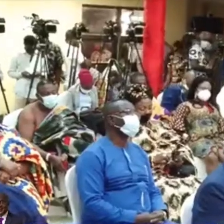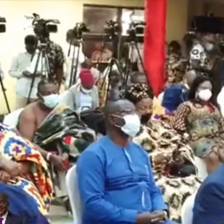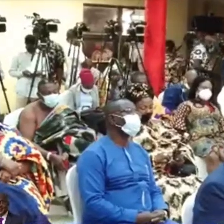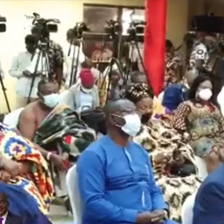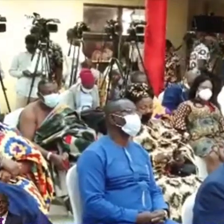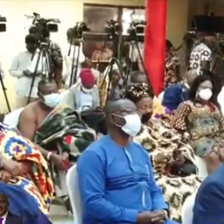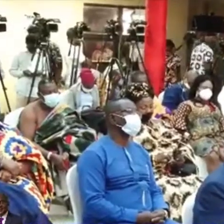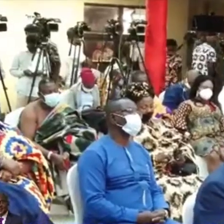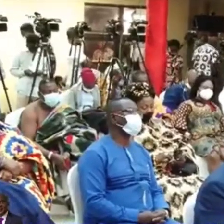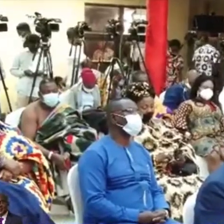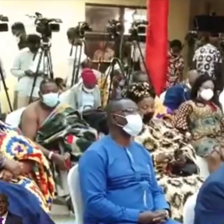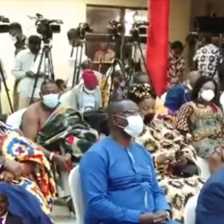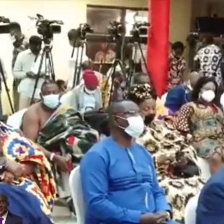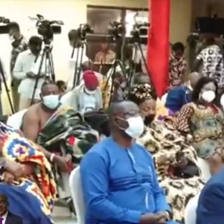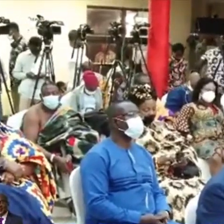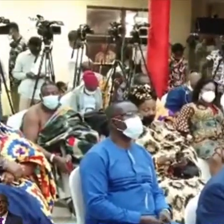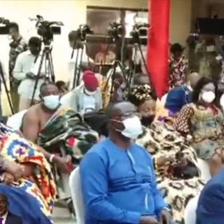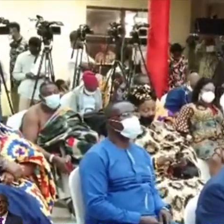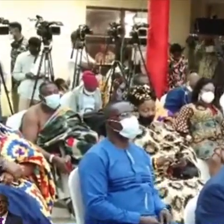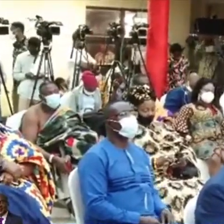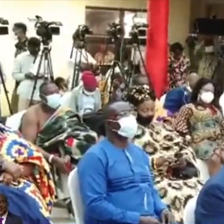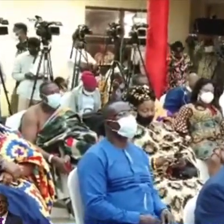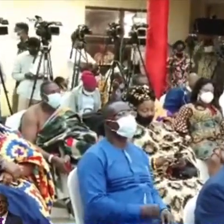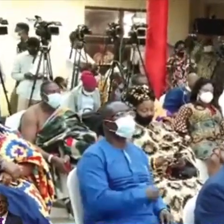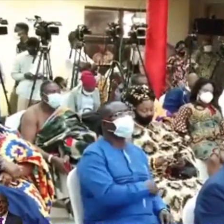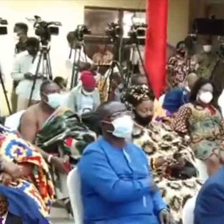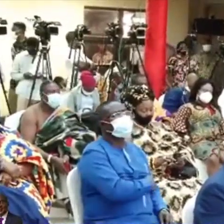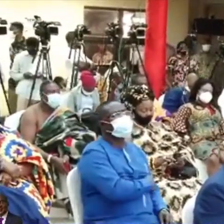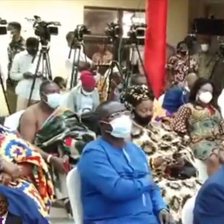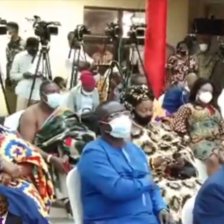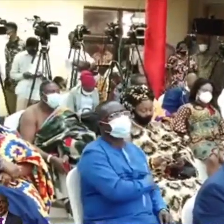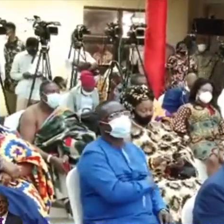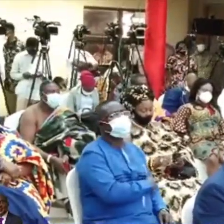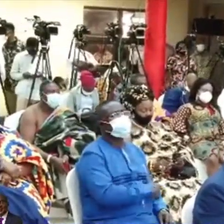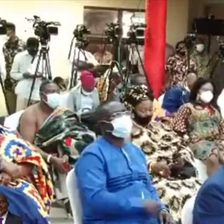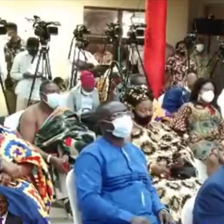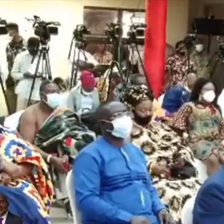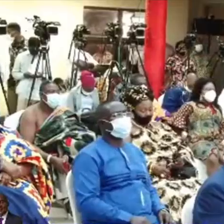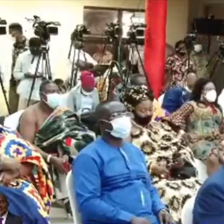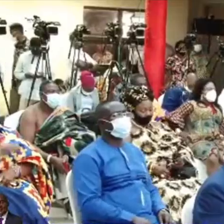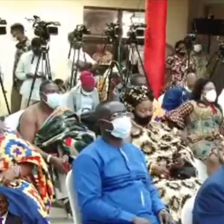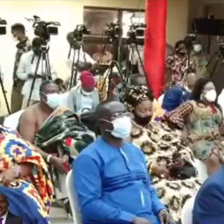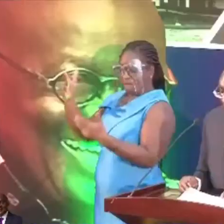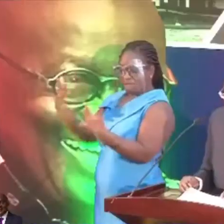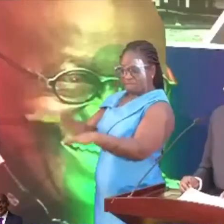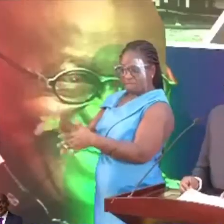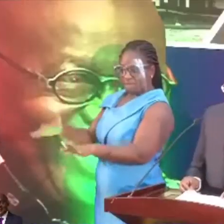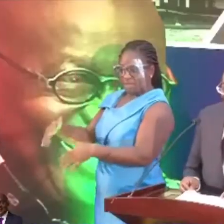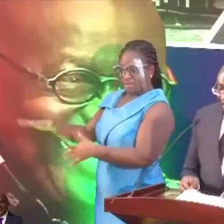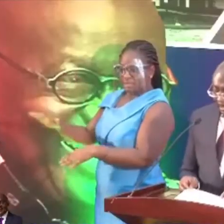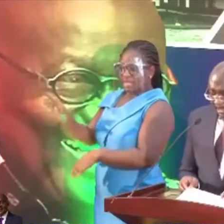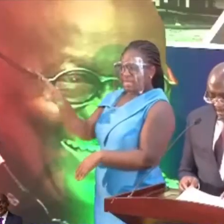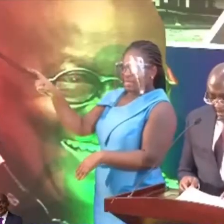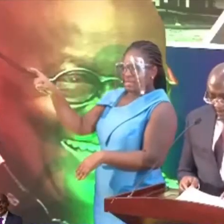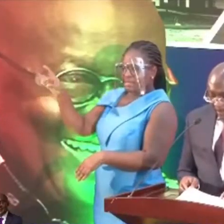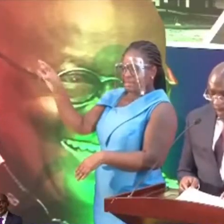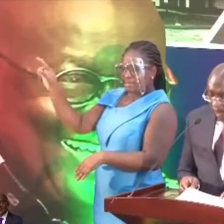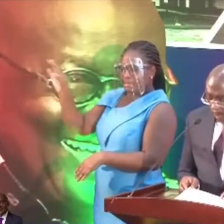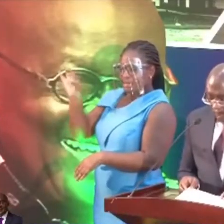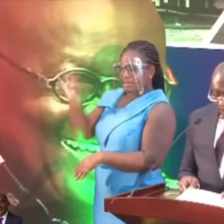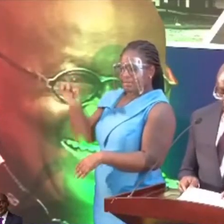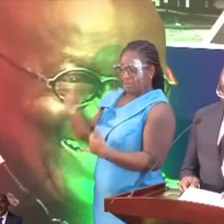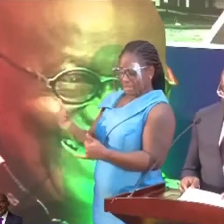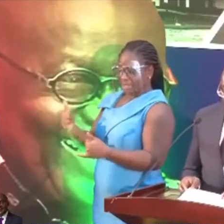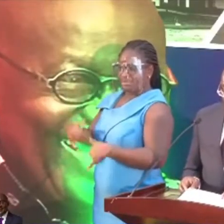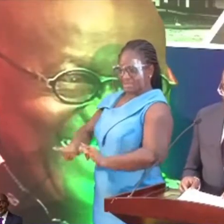1,229 housing projects that have been undertaken, with 232 completed and 997